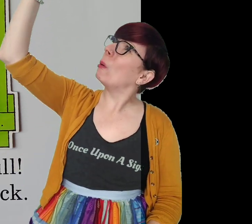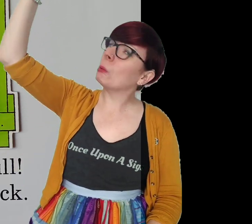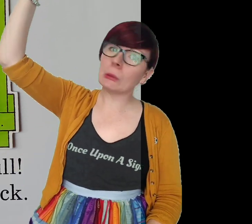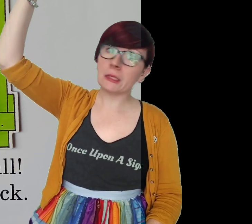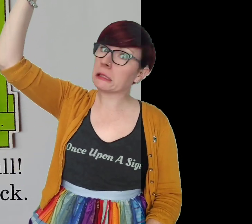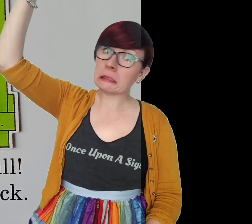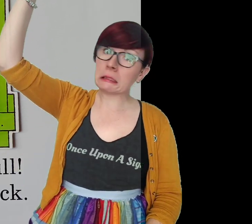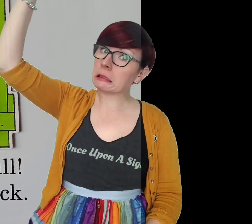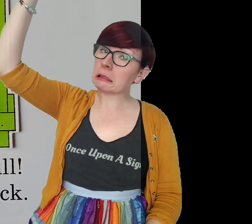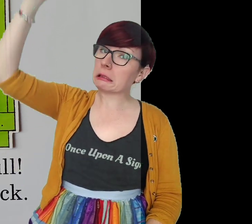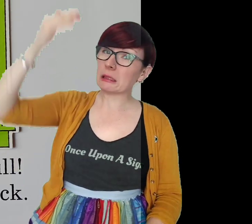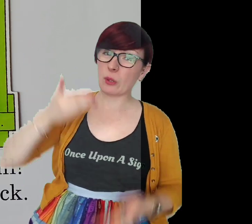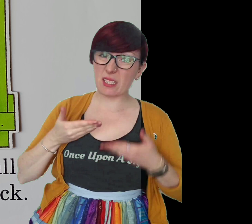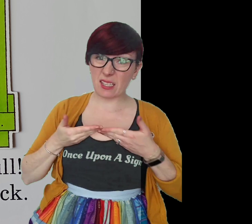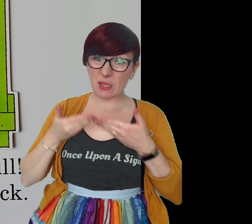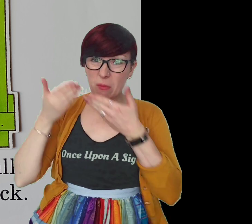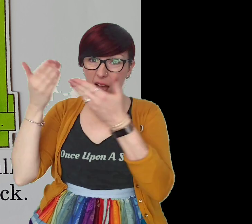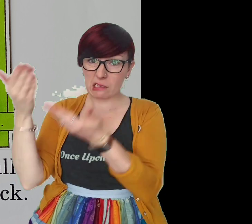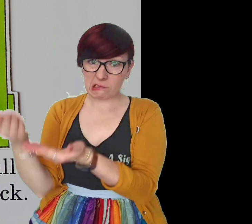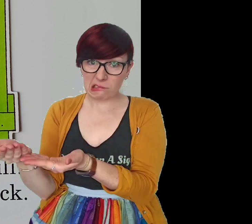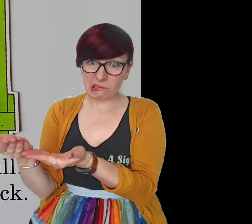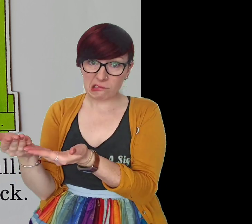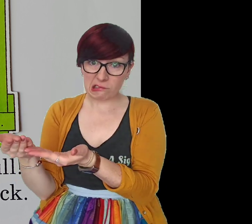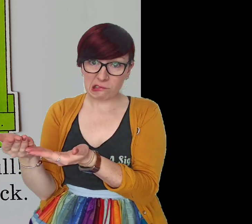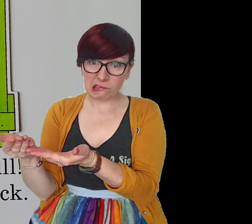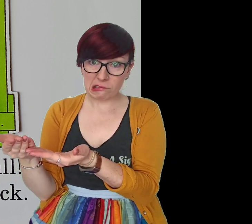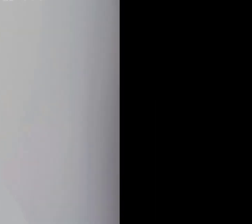tall. I sent him back.